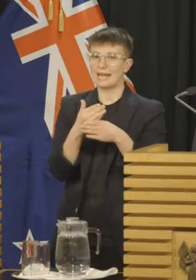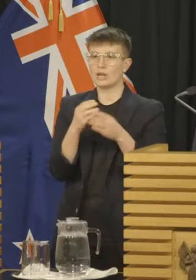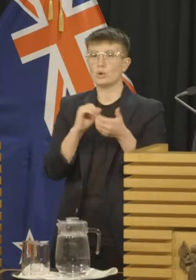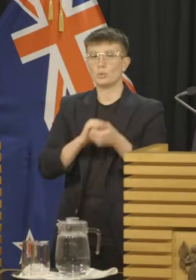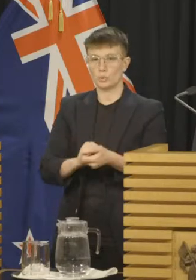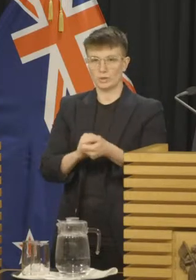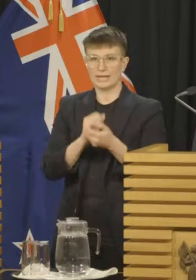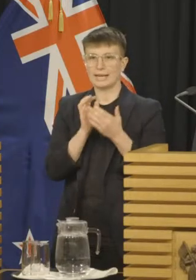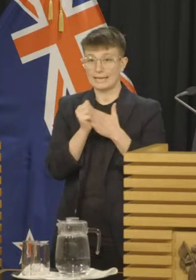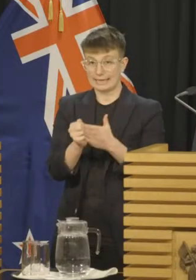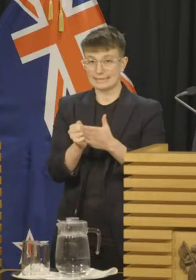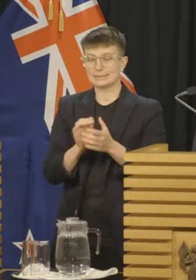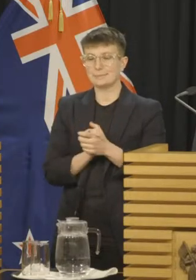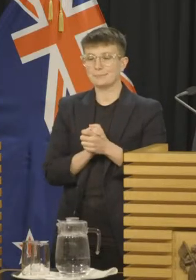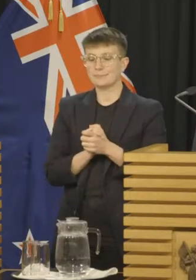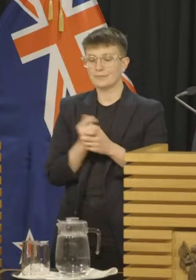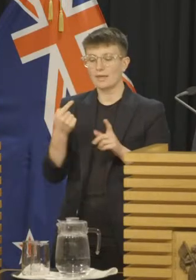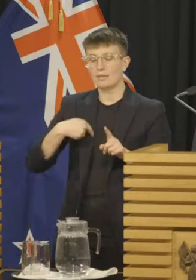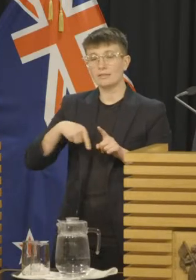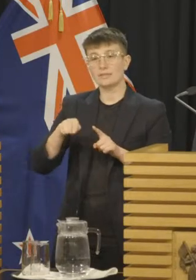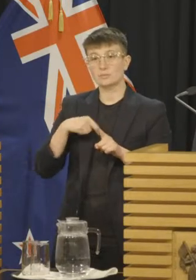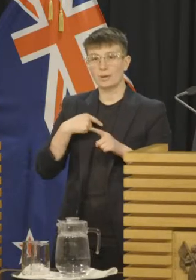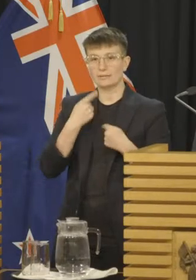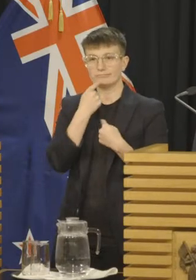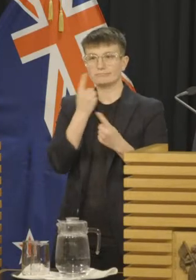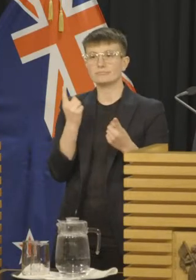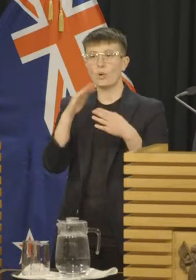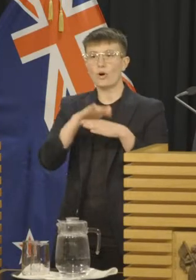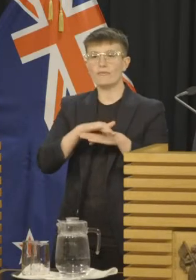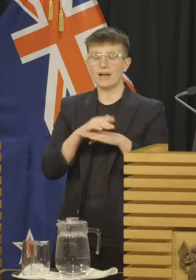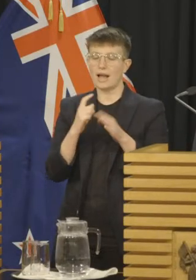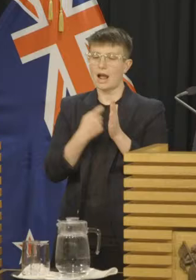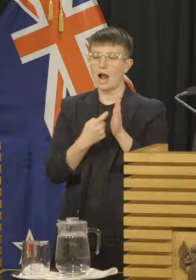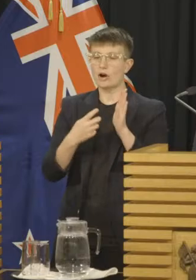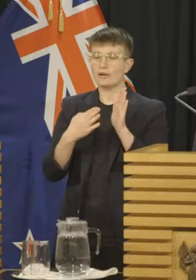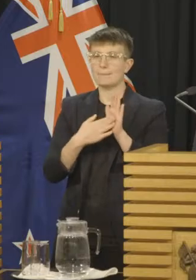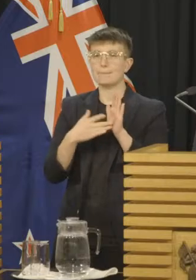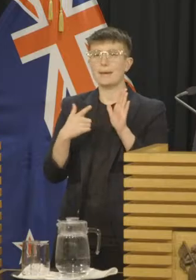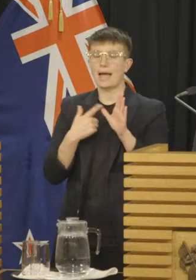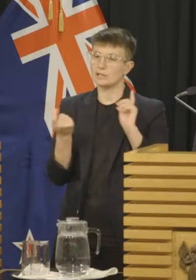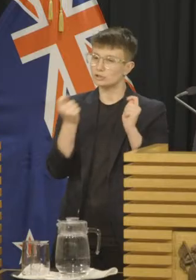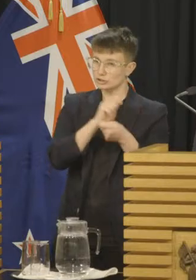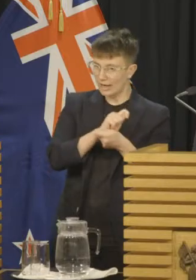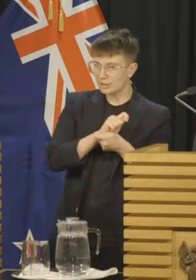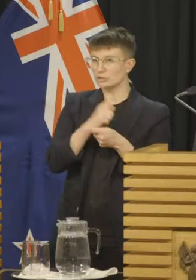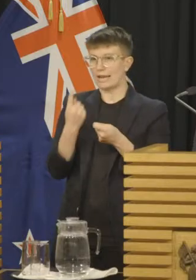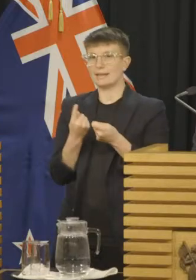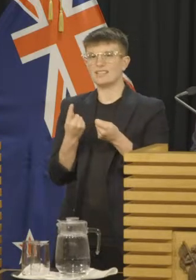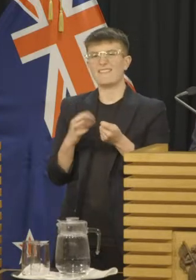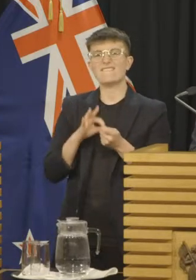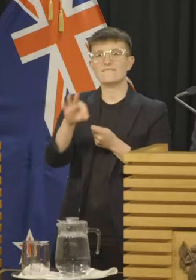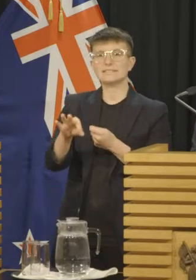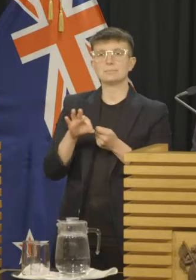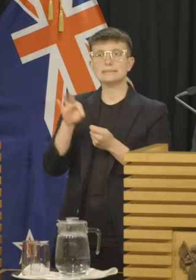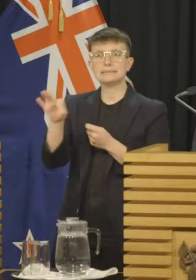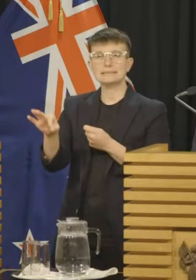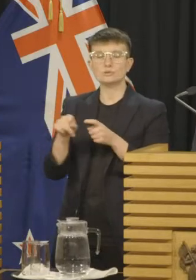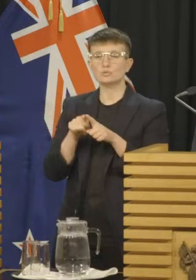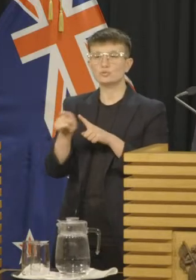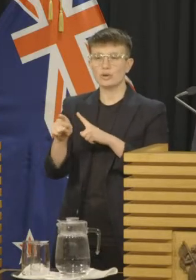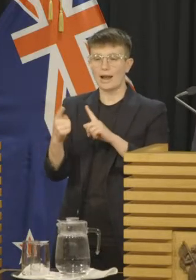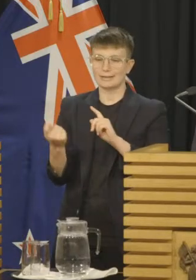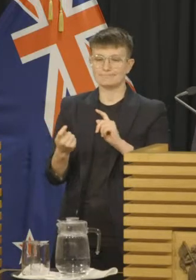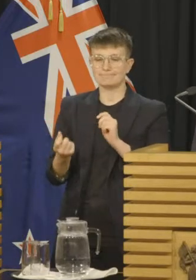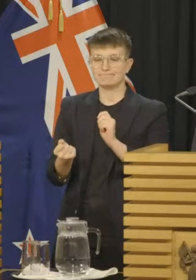around overhauling the RMA, regional infrastructure investments to create jobs and stimulate the economy, and health investments to help keep